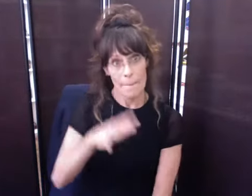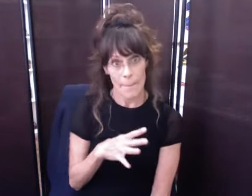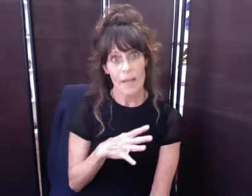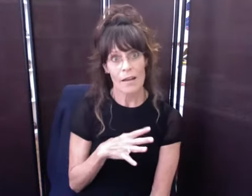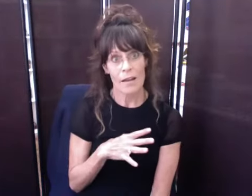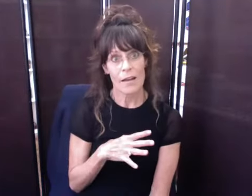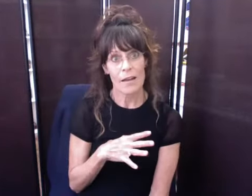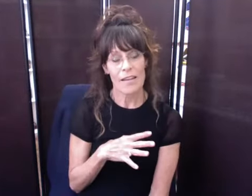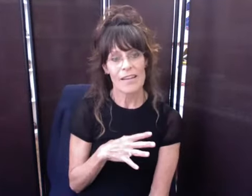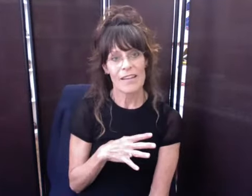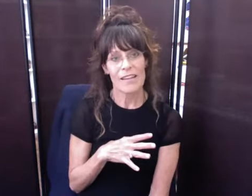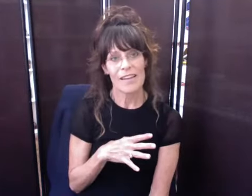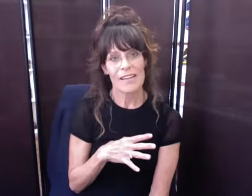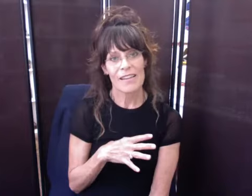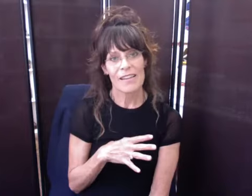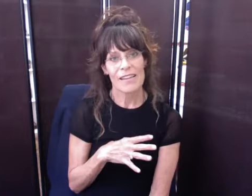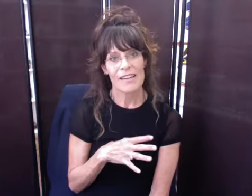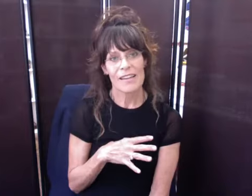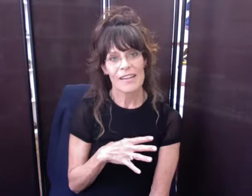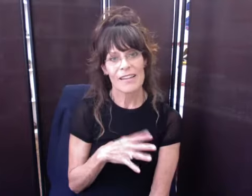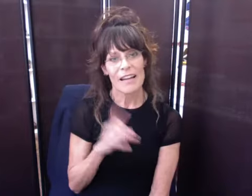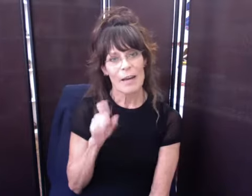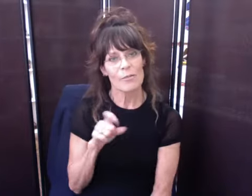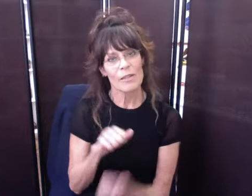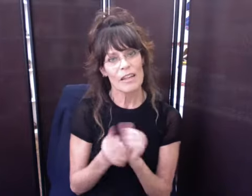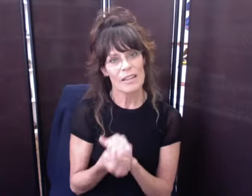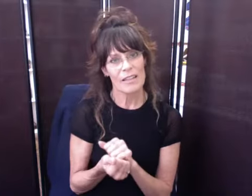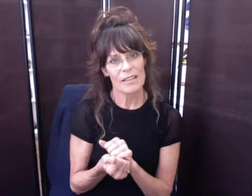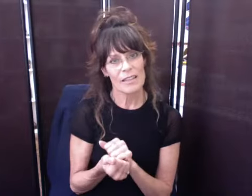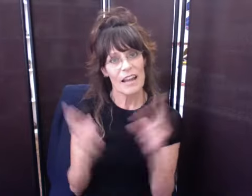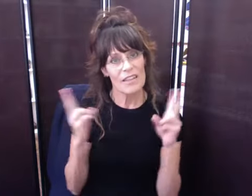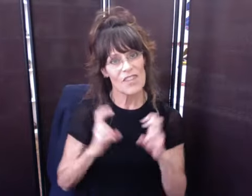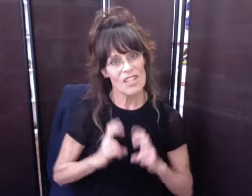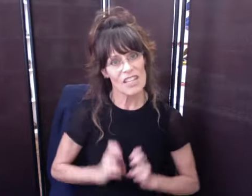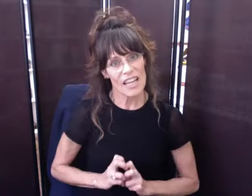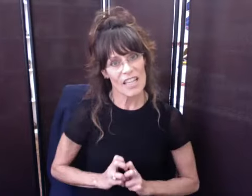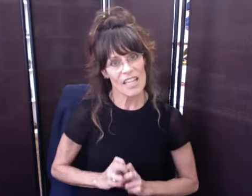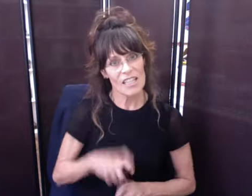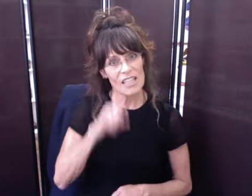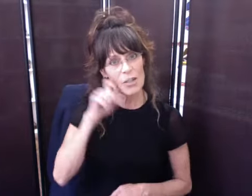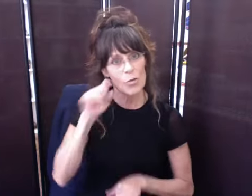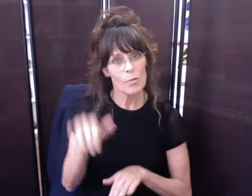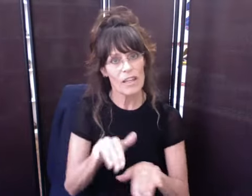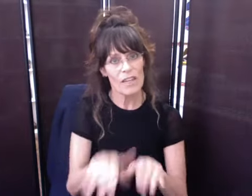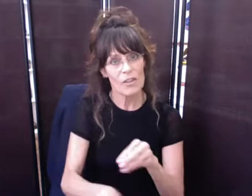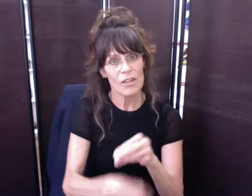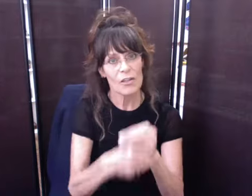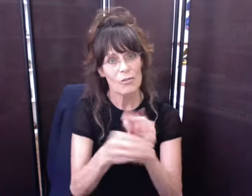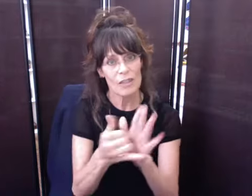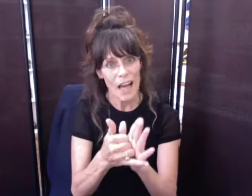be reviewing here, that I was to be investigating. Certainly sexual behavior would include in that, but it wouldn't be limited